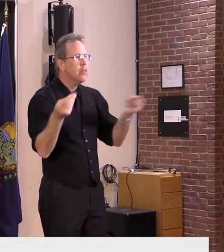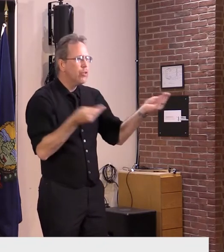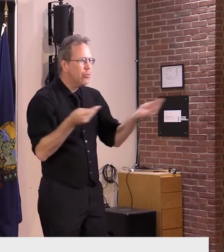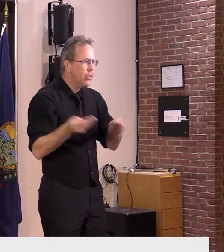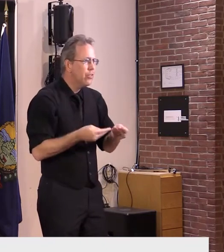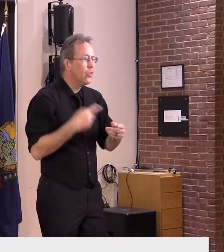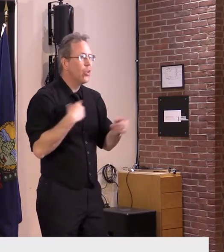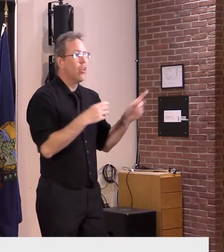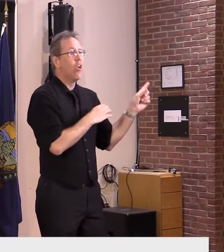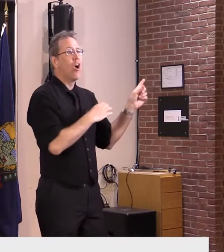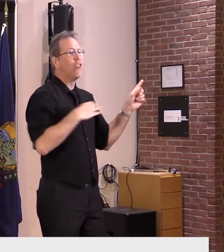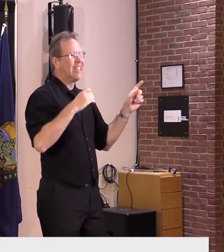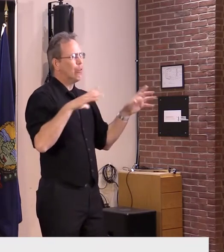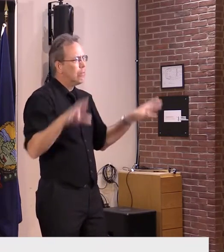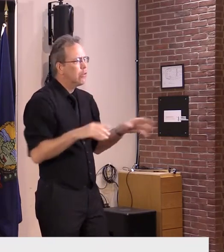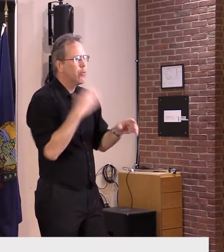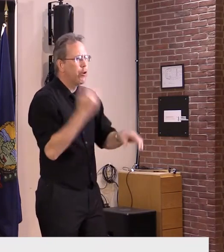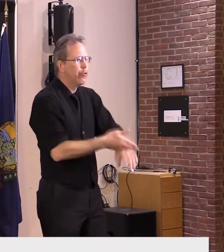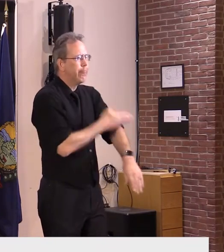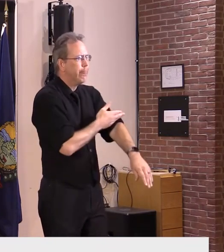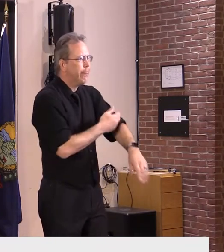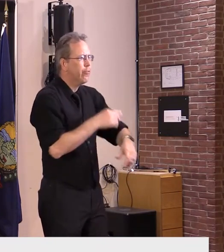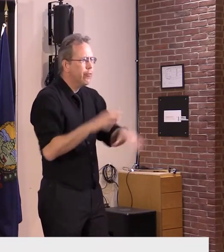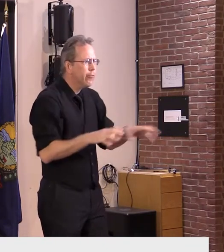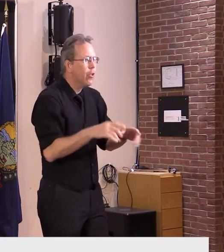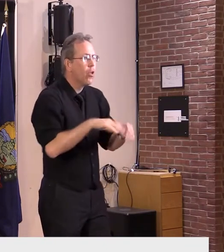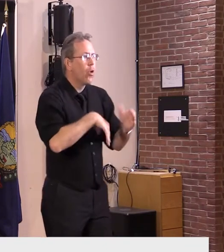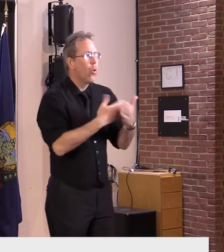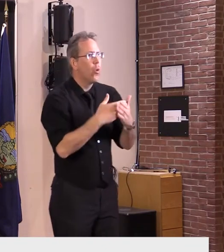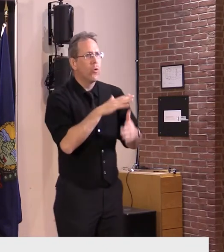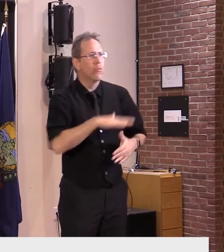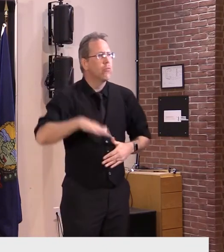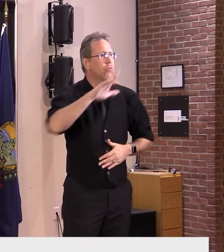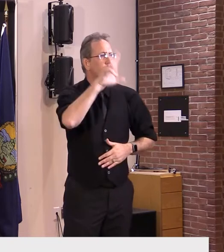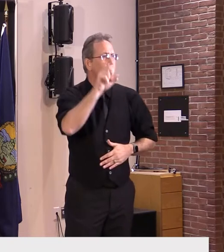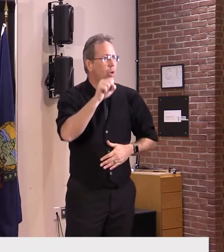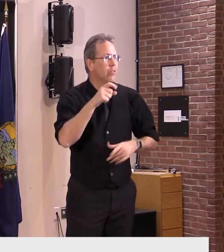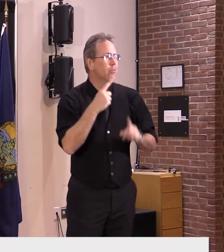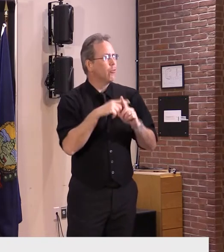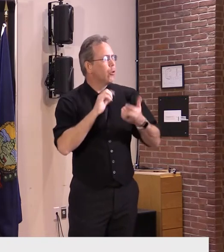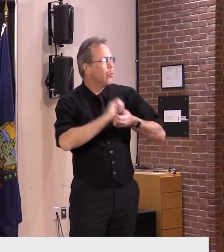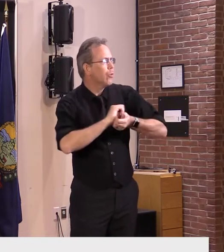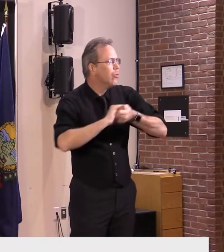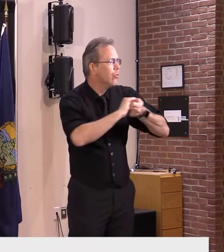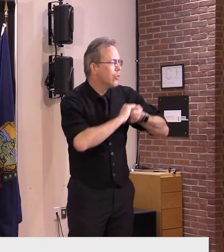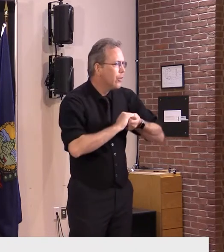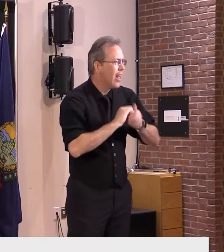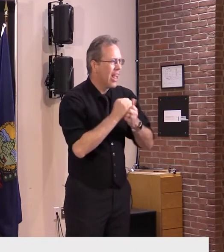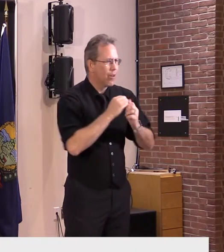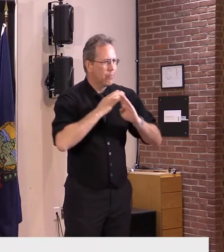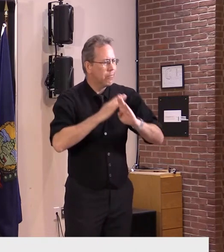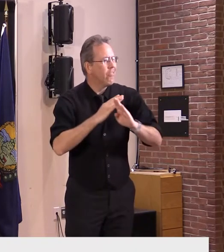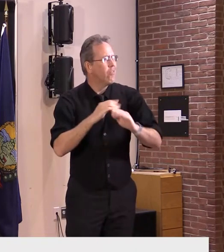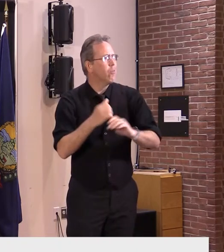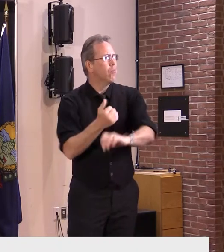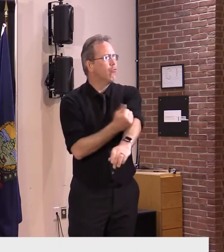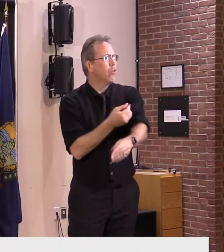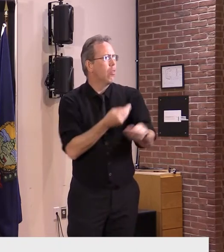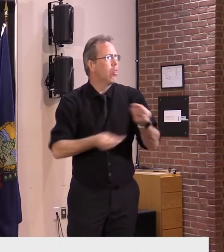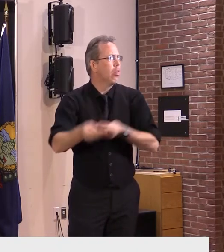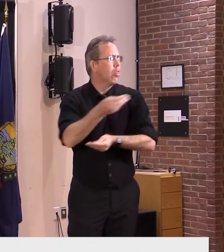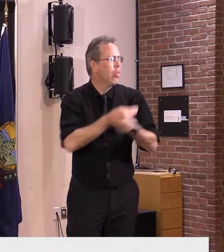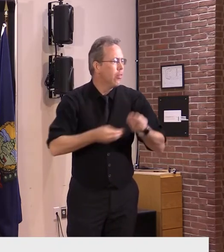well. So we're all in this together. I think we should have that common goal of preventing some of what we're